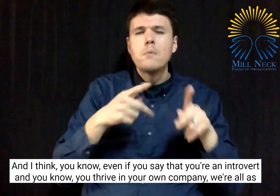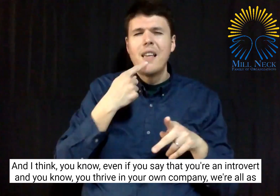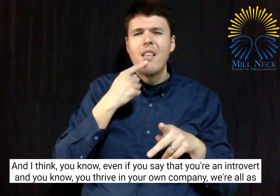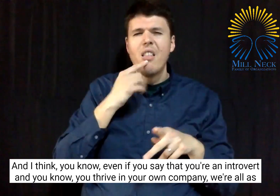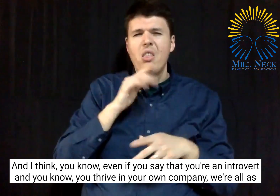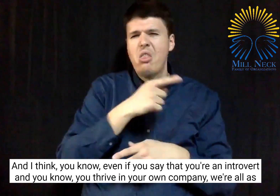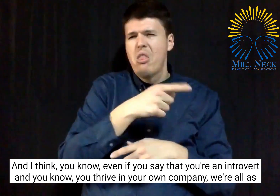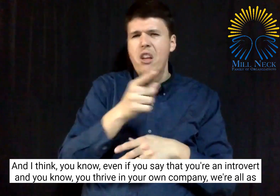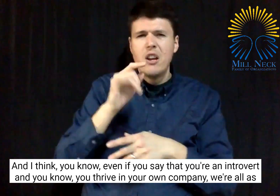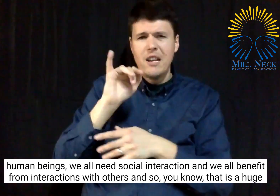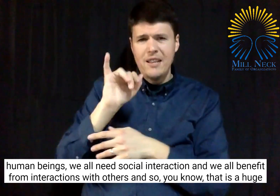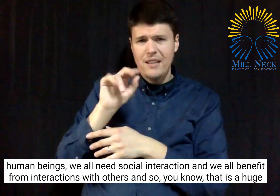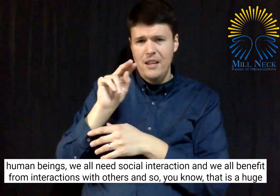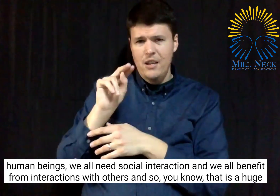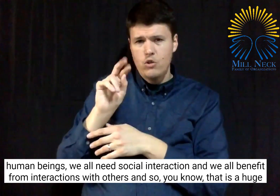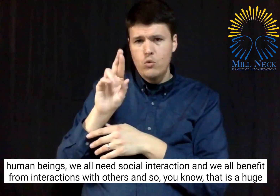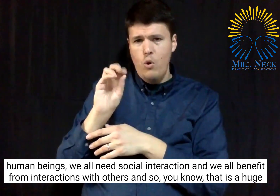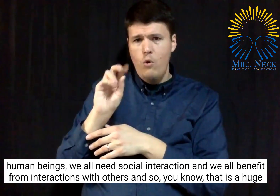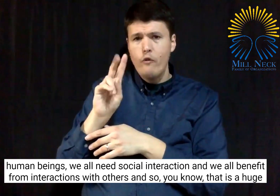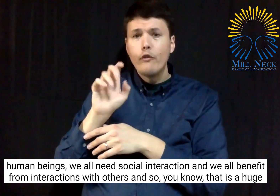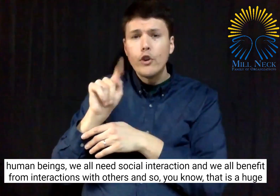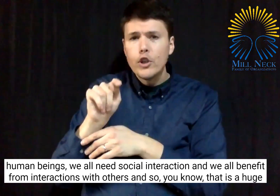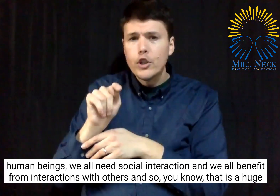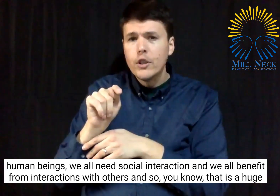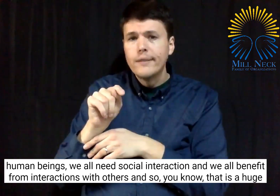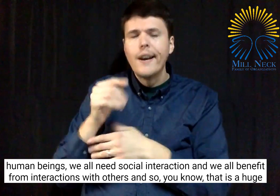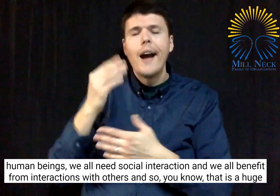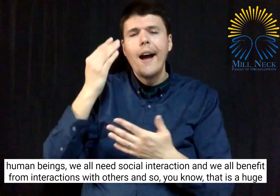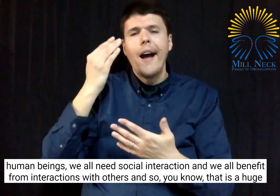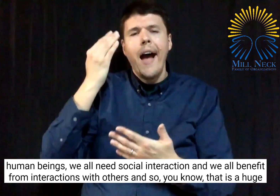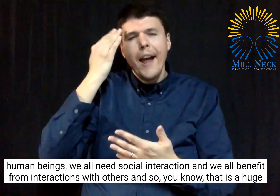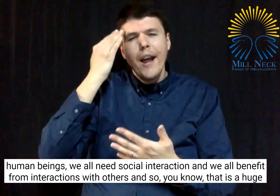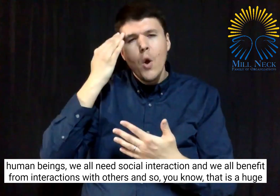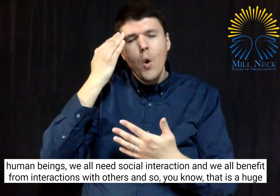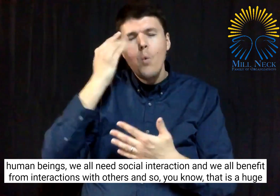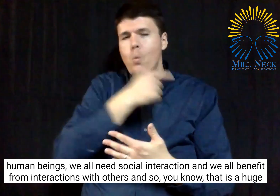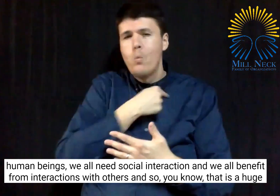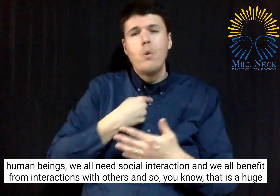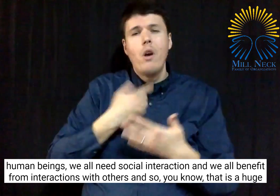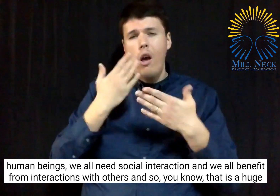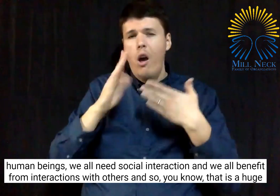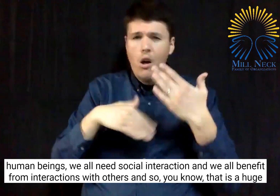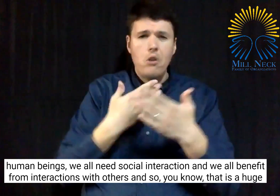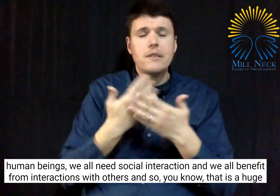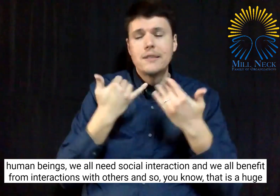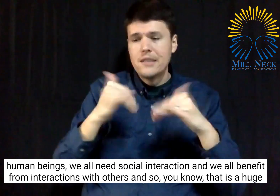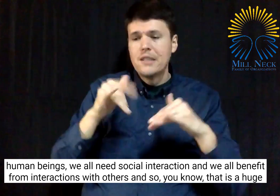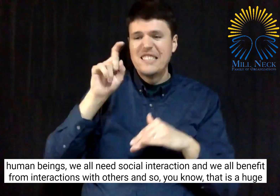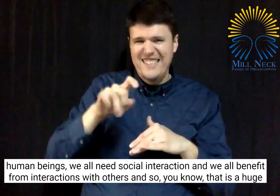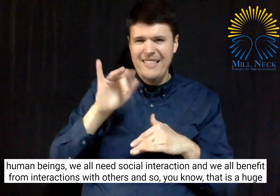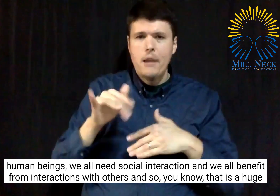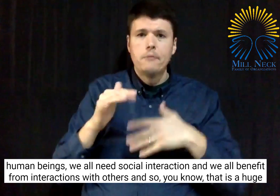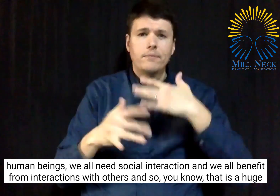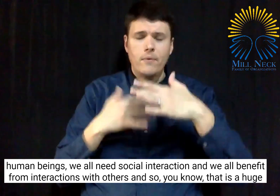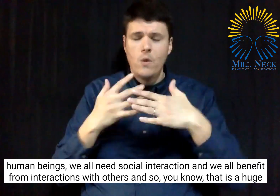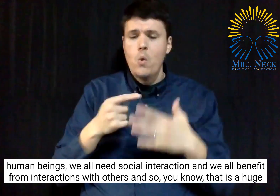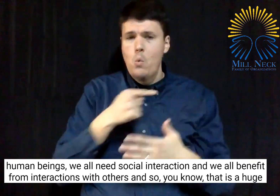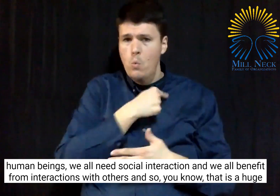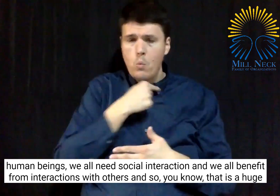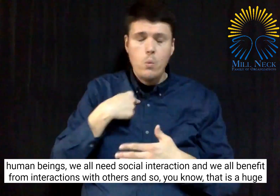company, we're all, as human beings, we all need social interaction and we all benefit from interactions with others. And so, that is a huge